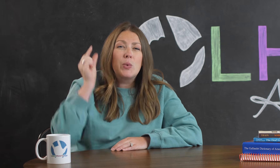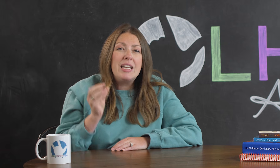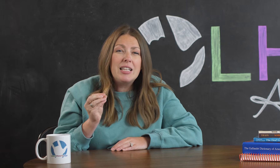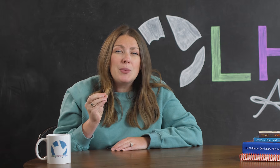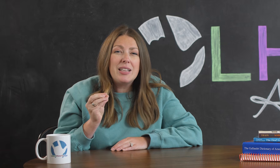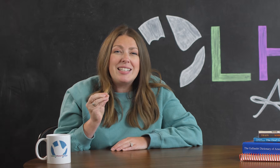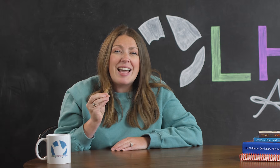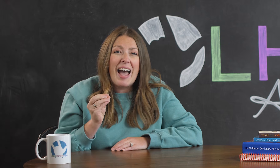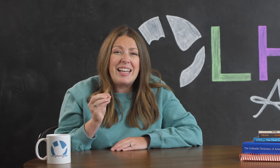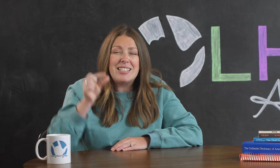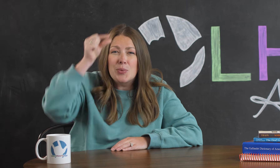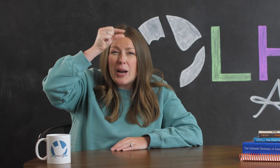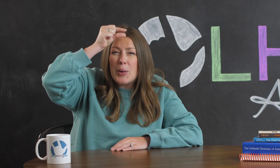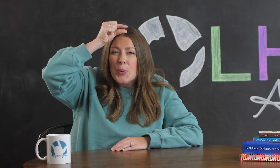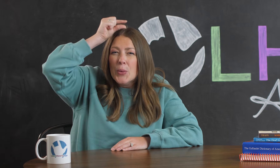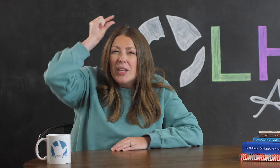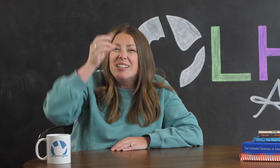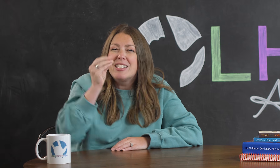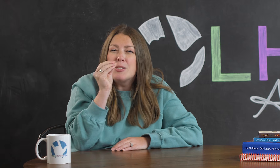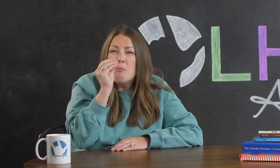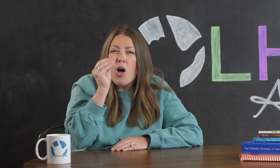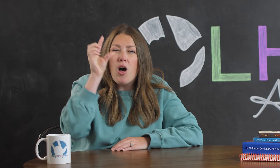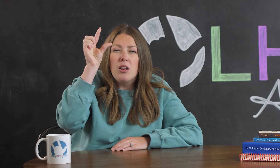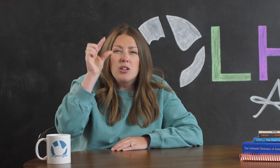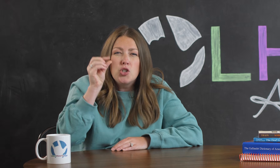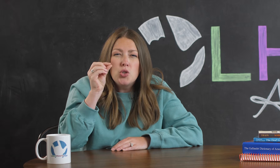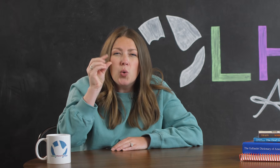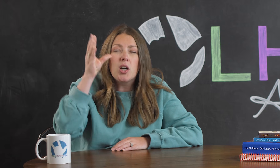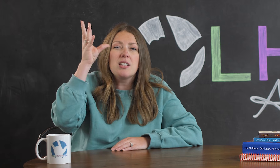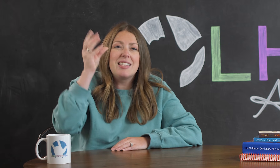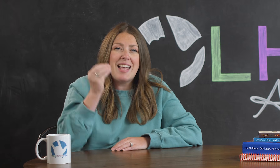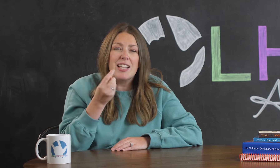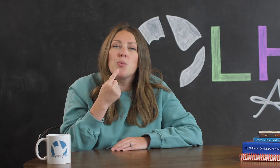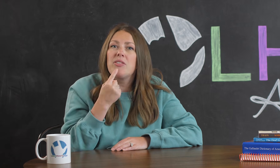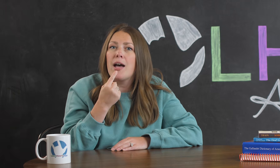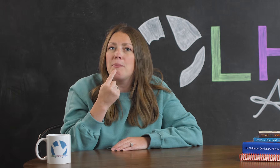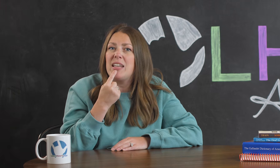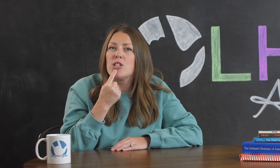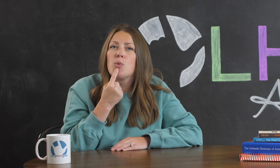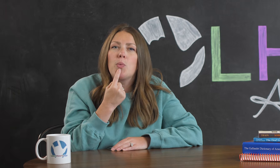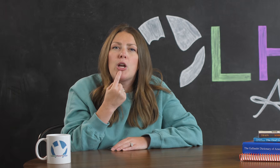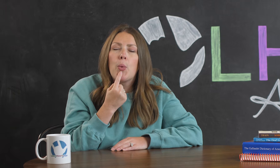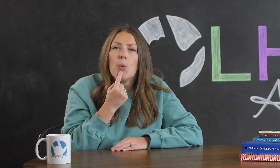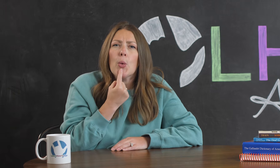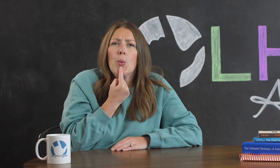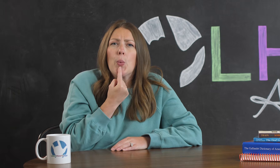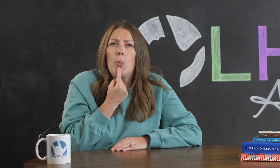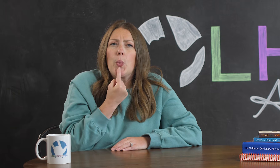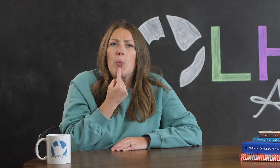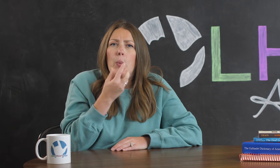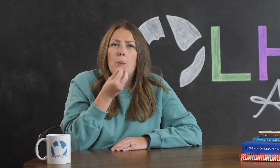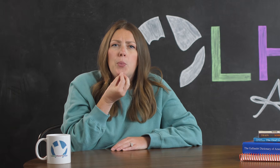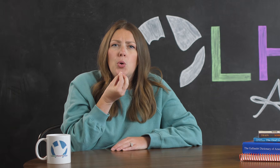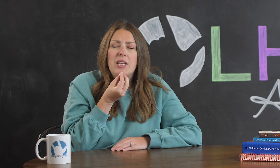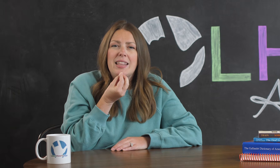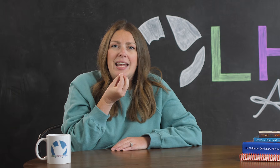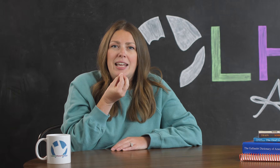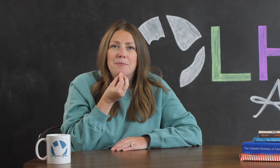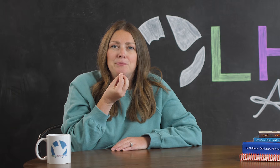really, really tight, right? Small, short. That's what that means when we go pulling that in.